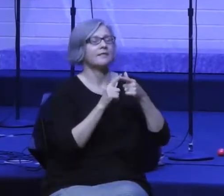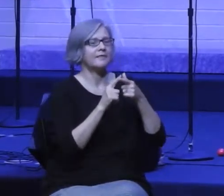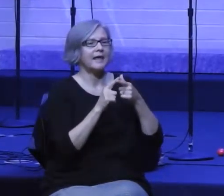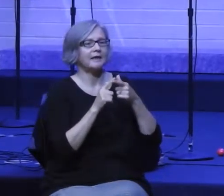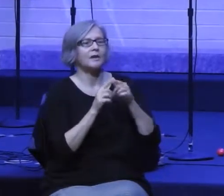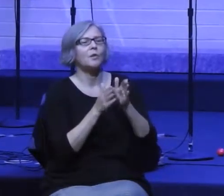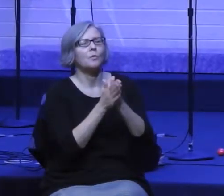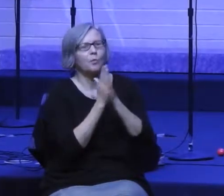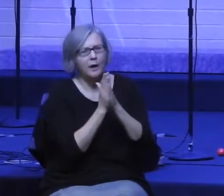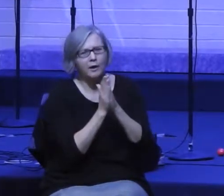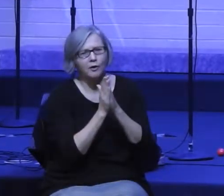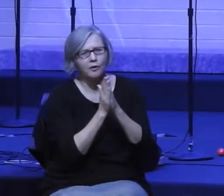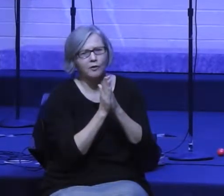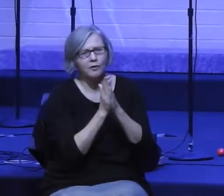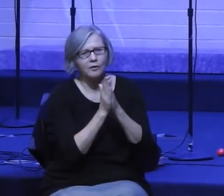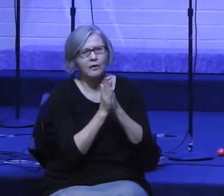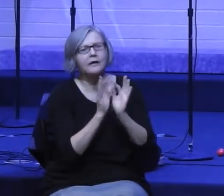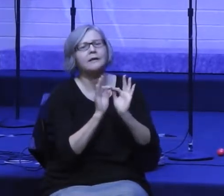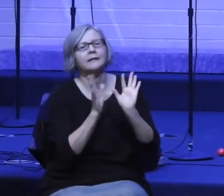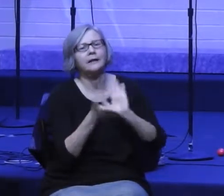whatever the challenge in our life,